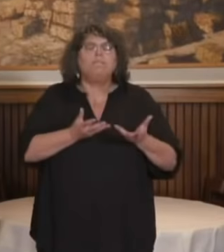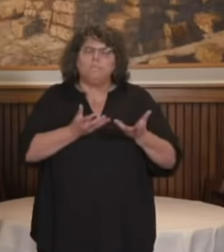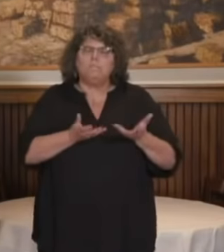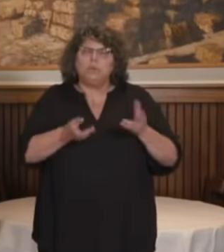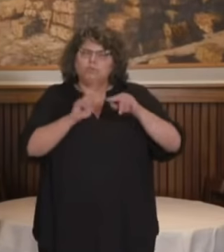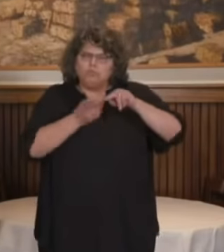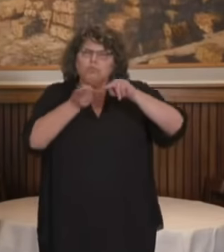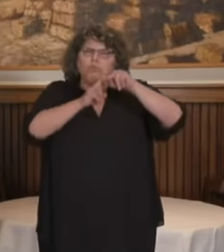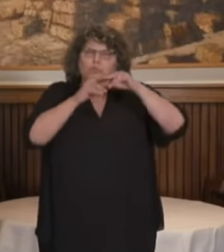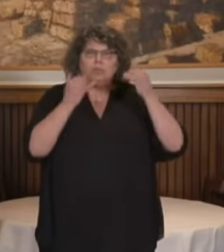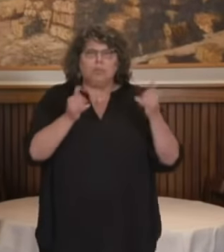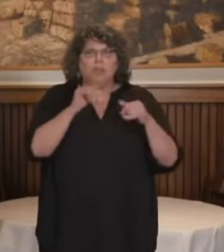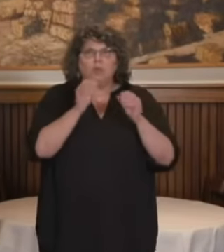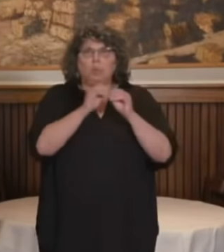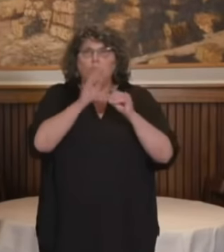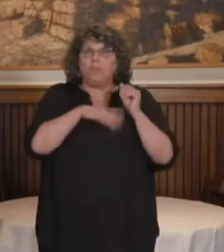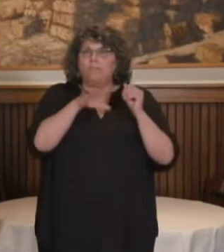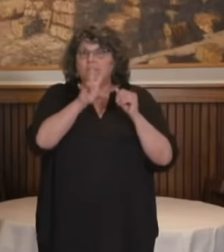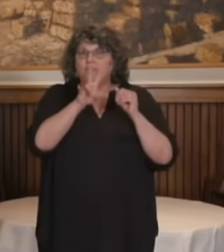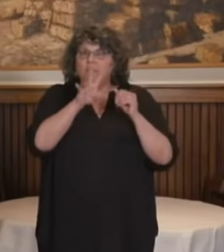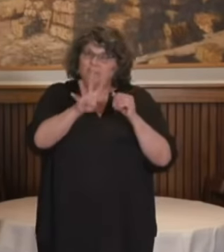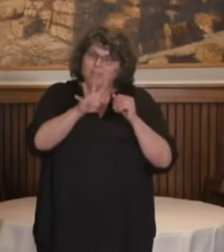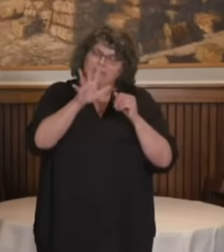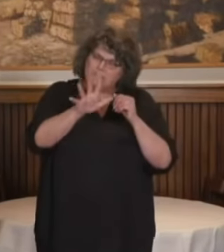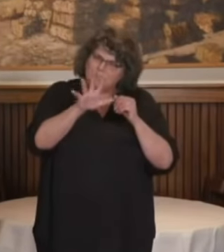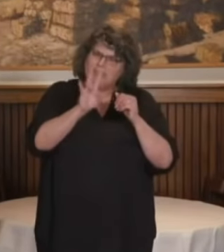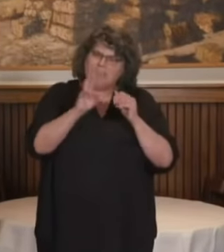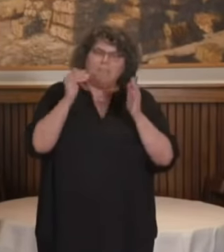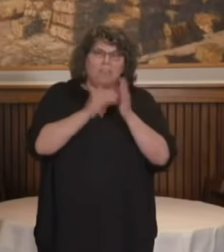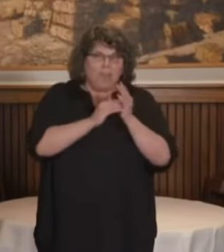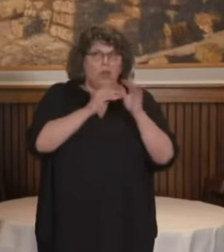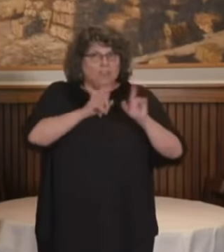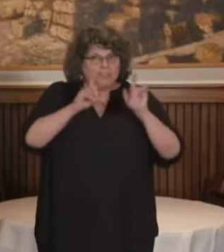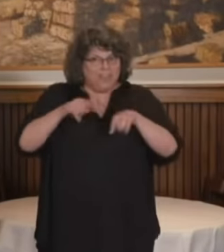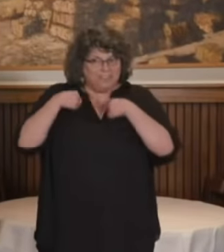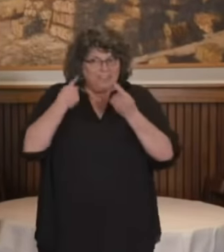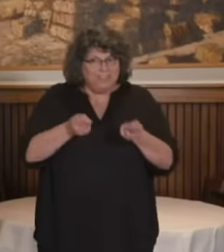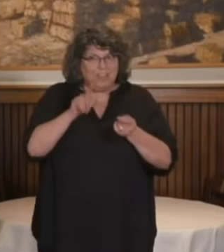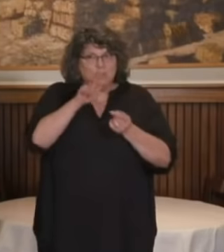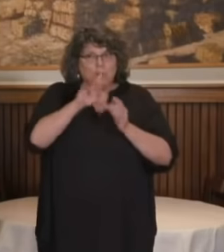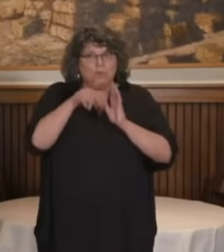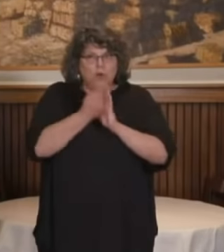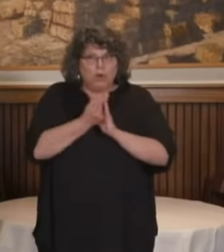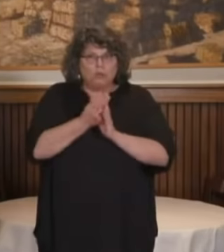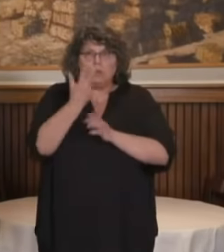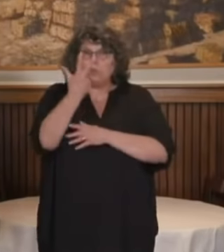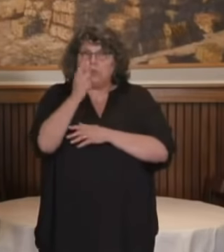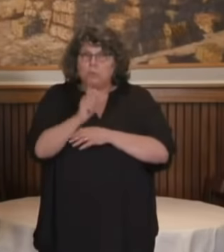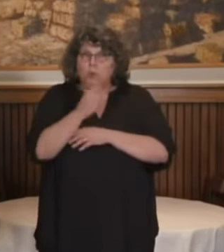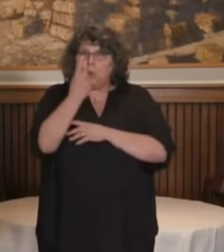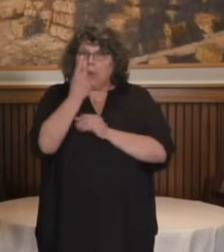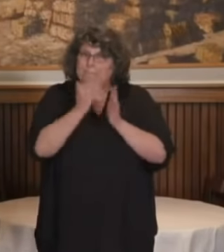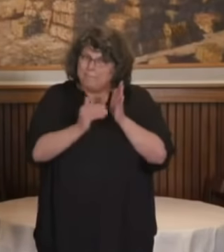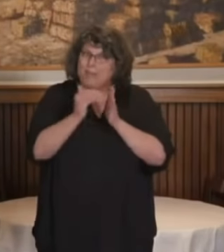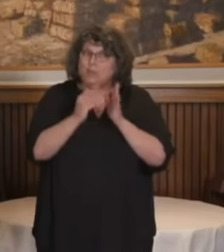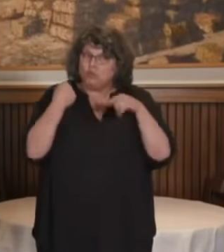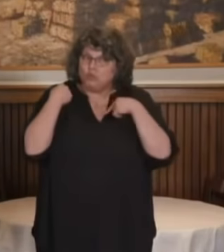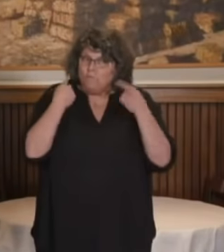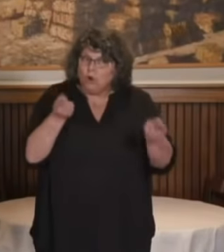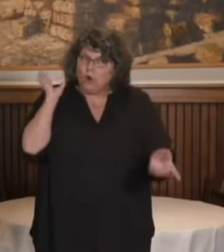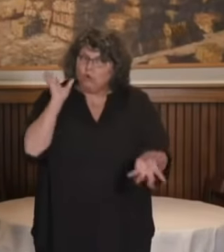Over 57,000, again, tests that were done in the last 24-hour period, over 1.3 million to date. Not where we need to